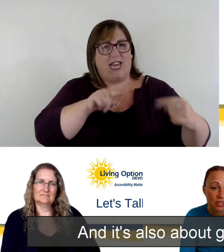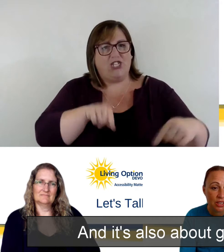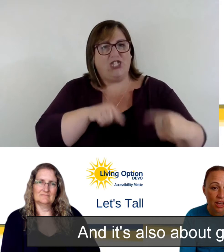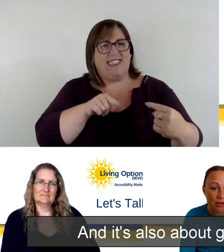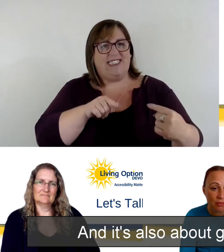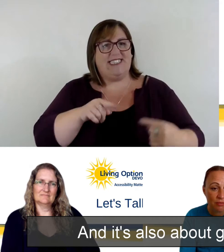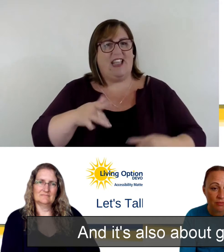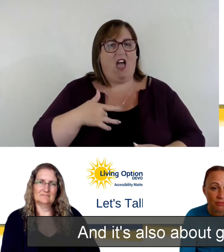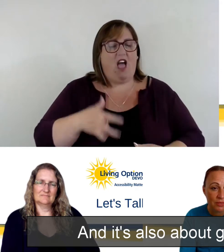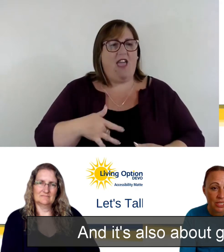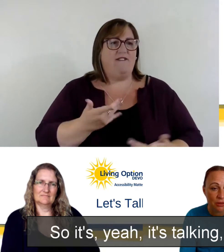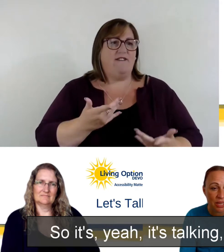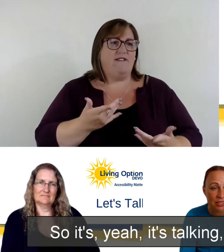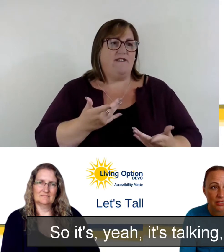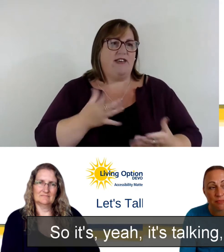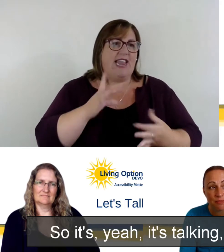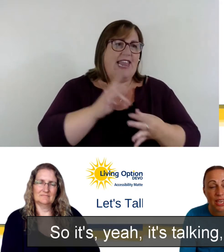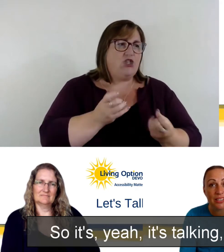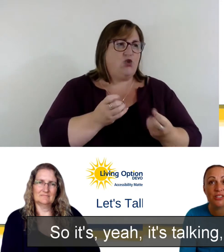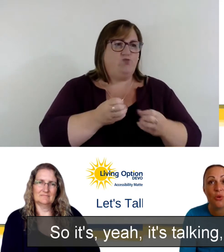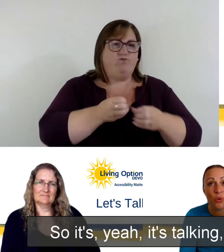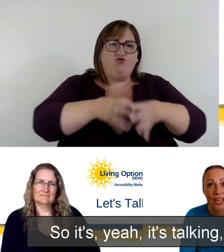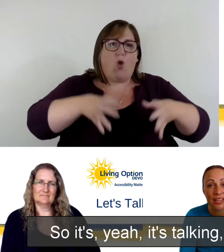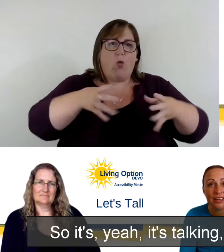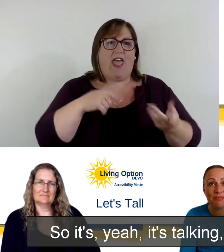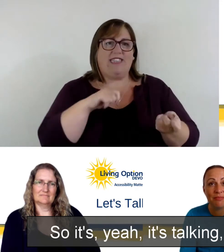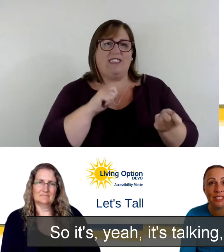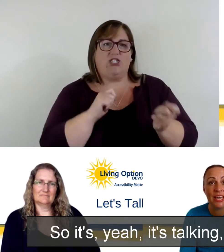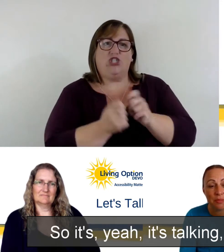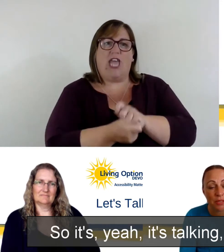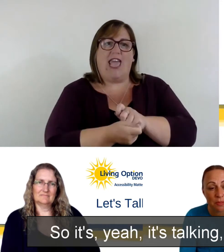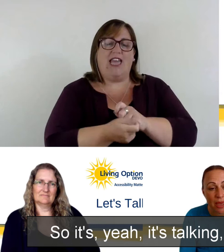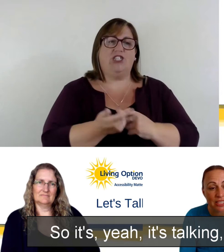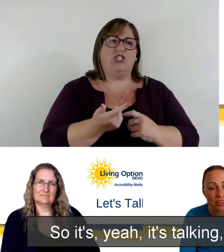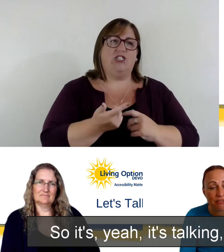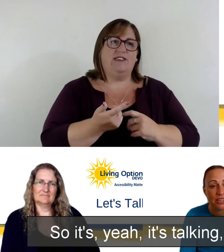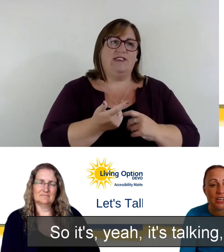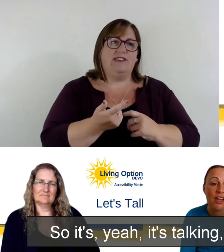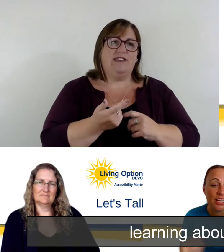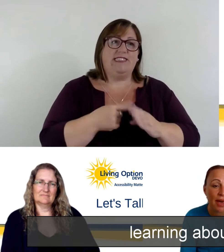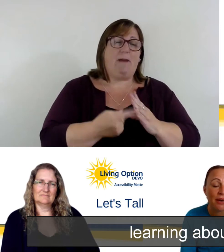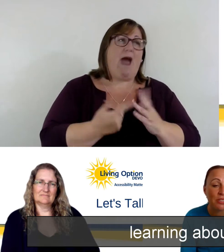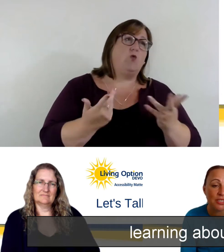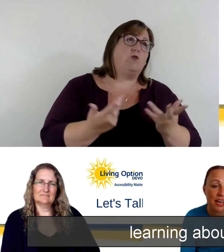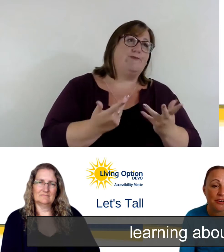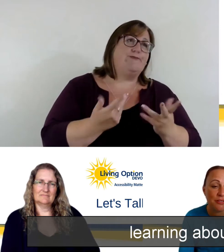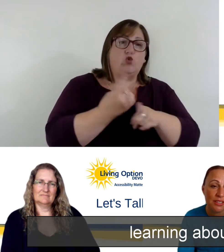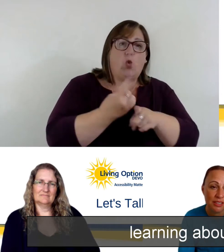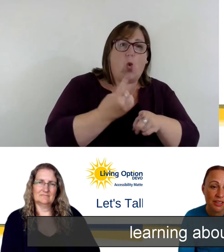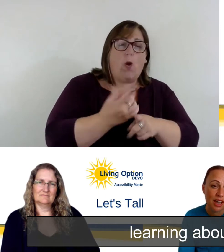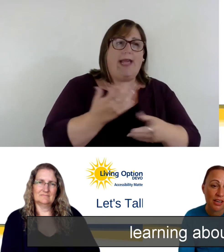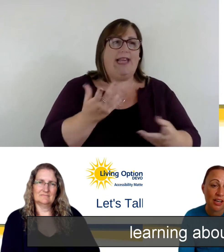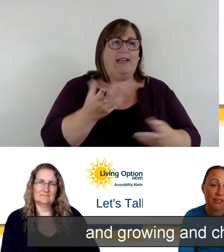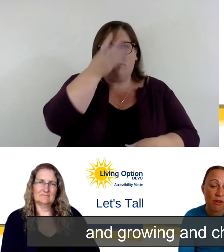change. So it's talking, gaining a perspective, learning about